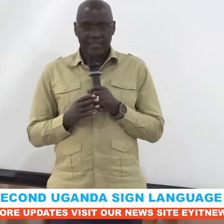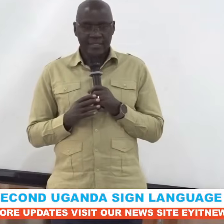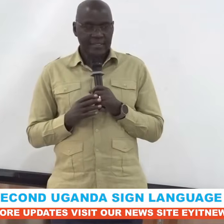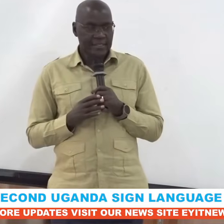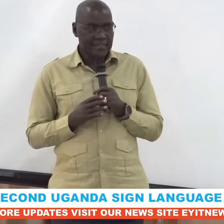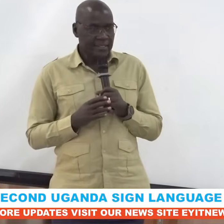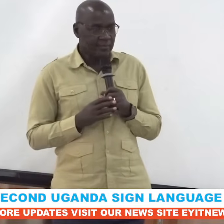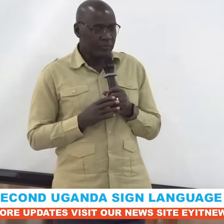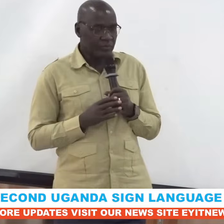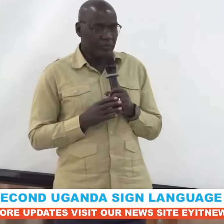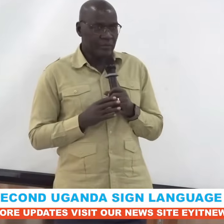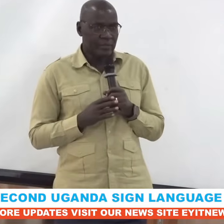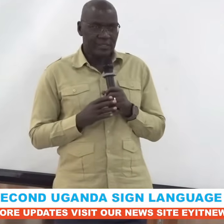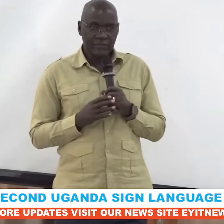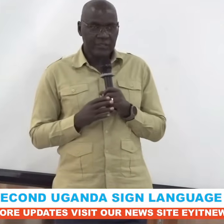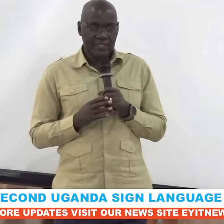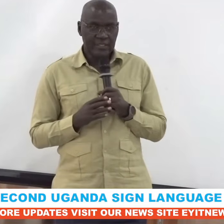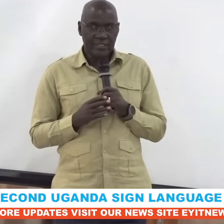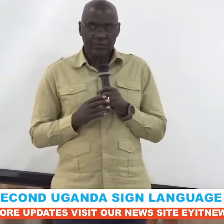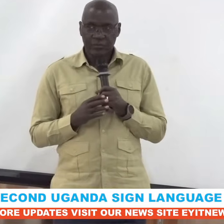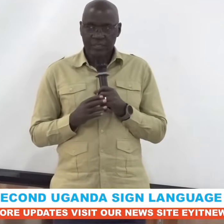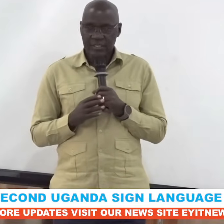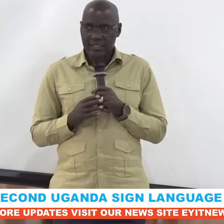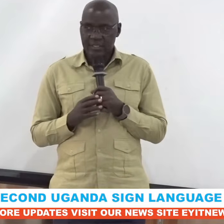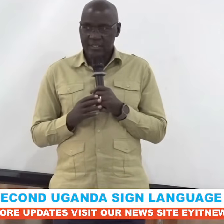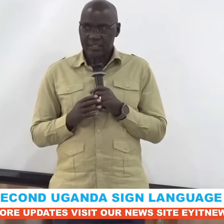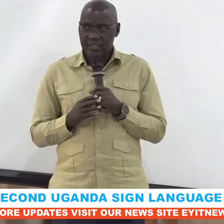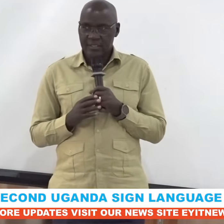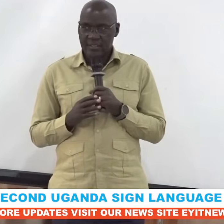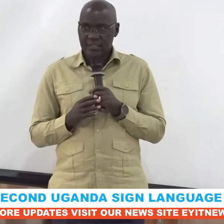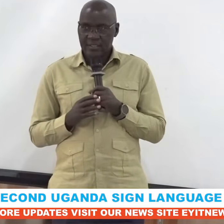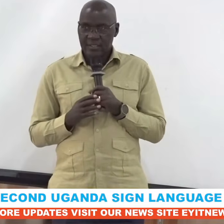And as I said before, definitely they will be excited.